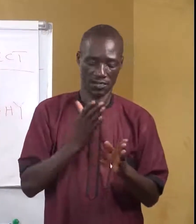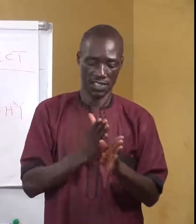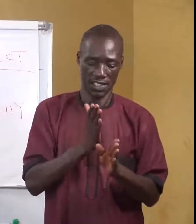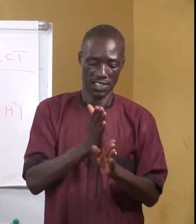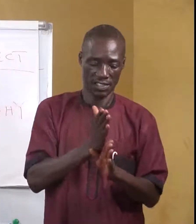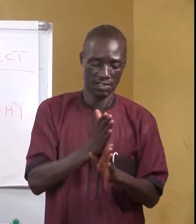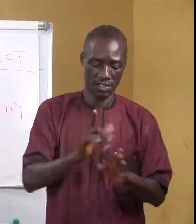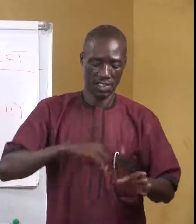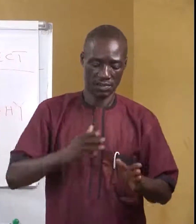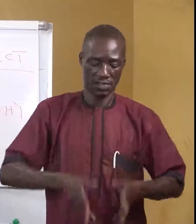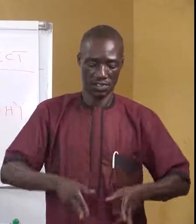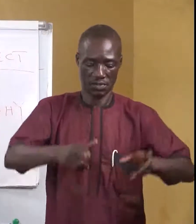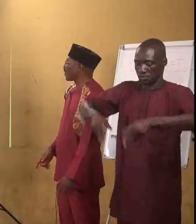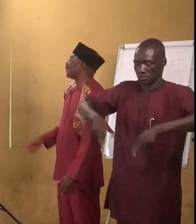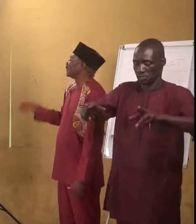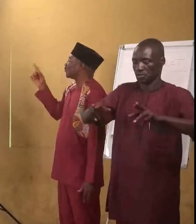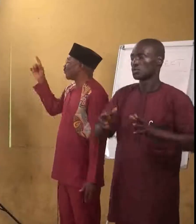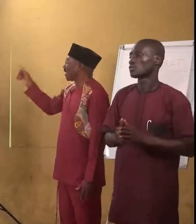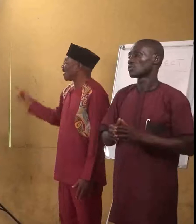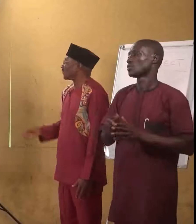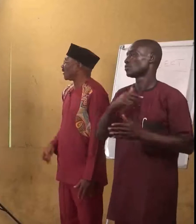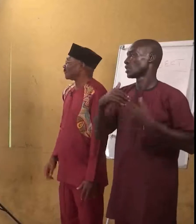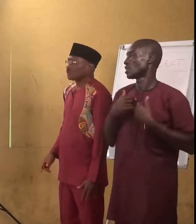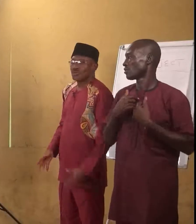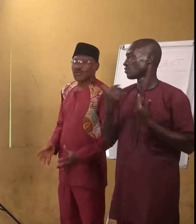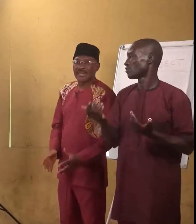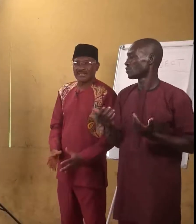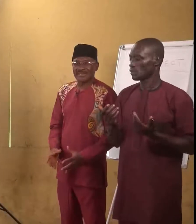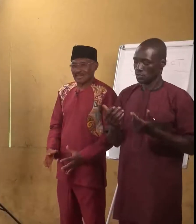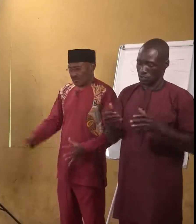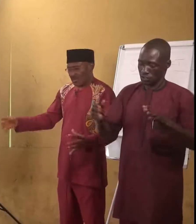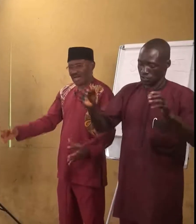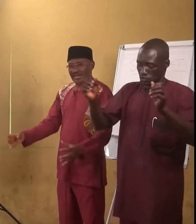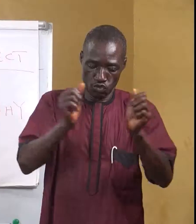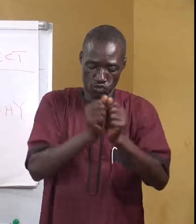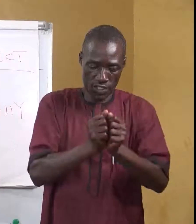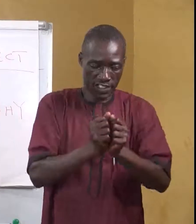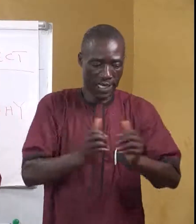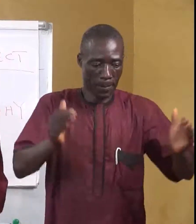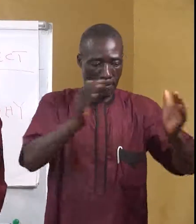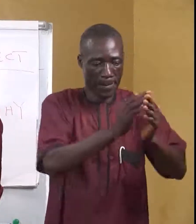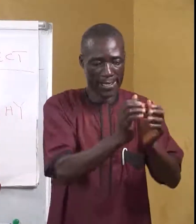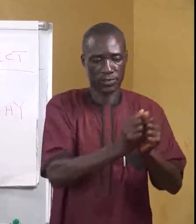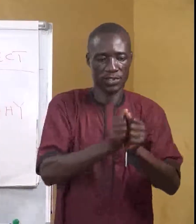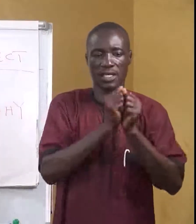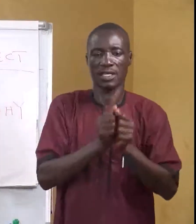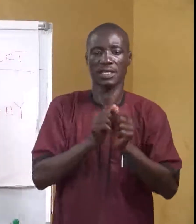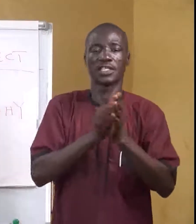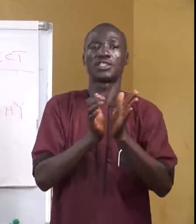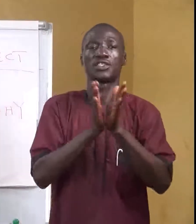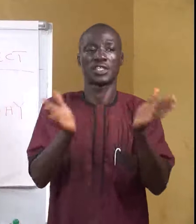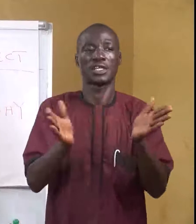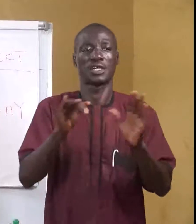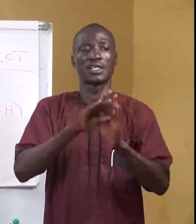or riverside, along the river. We have nucleated, where I told you is very common in big